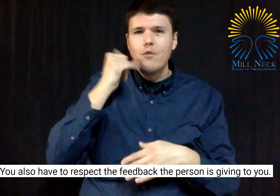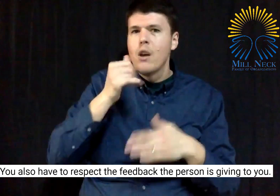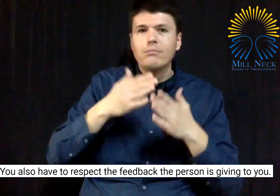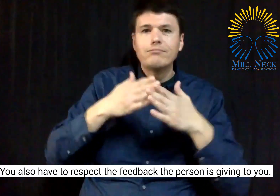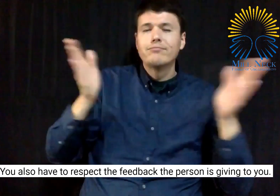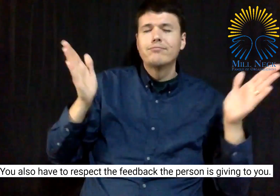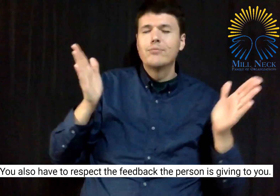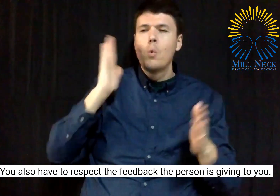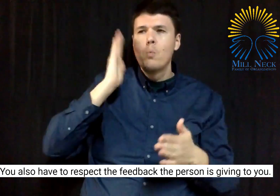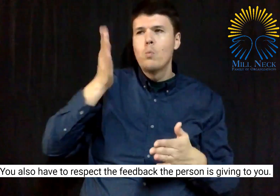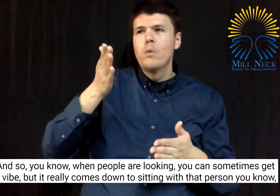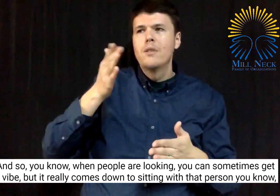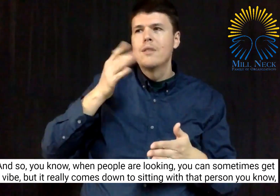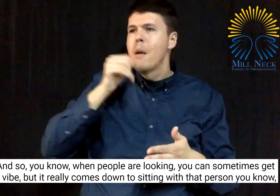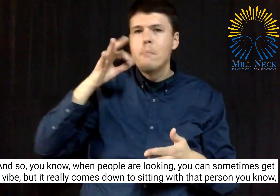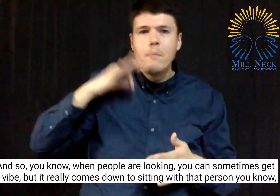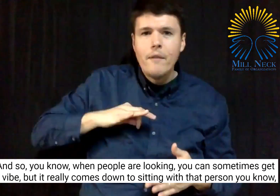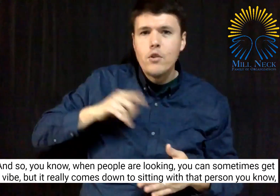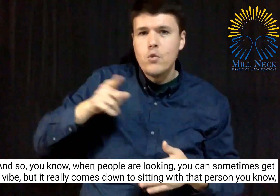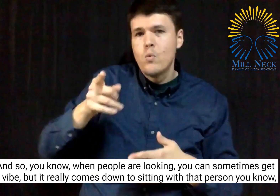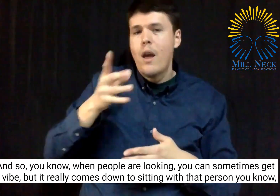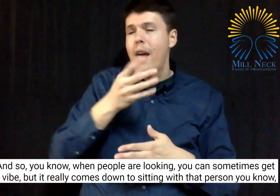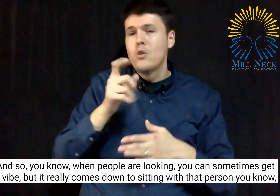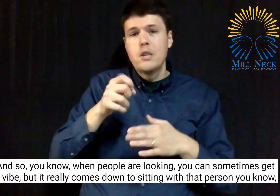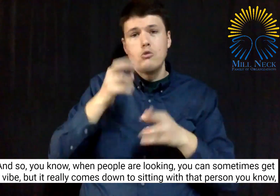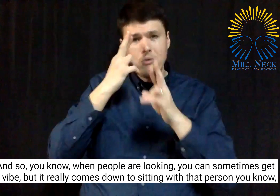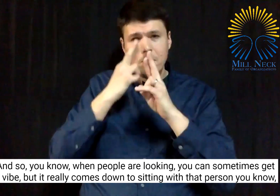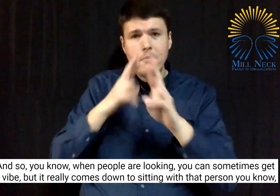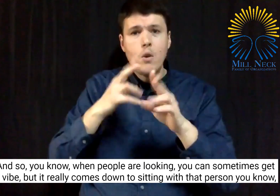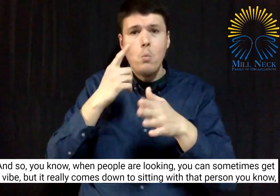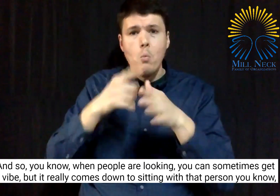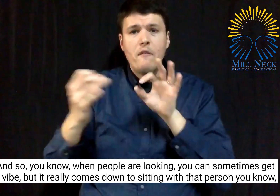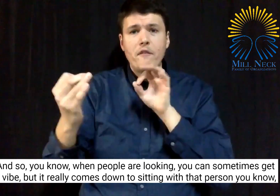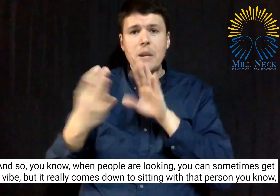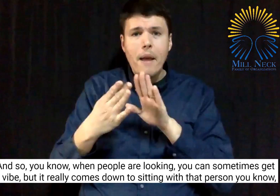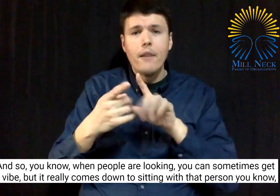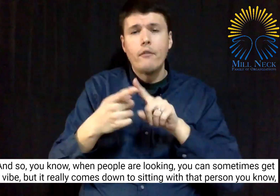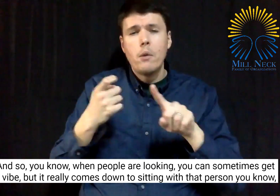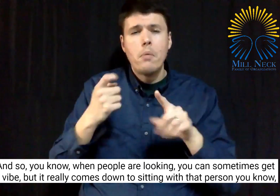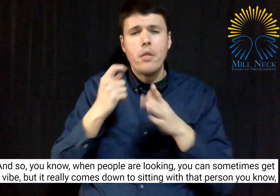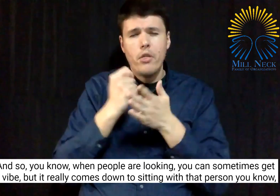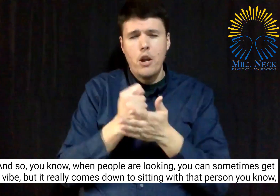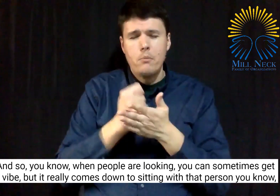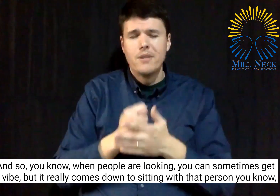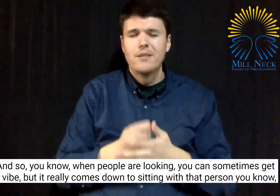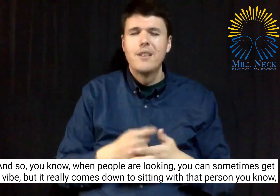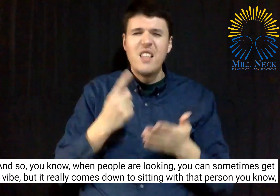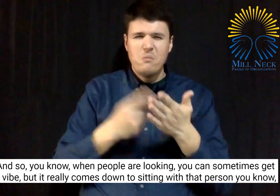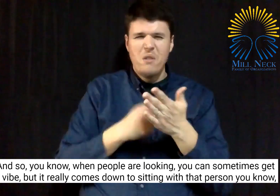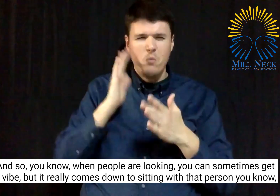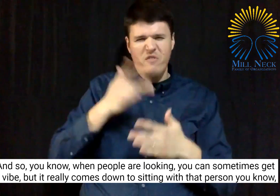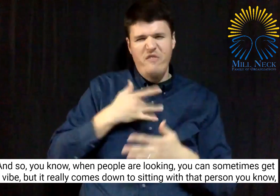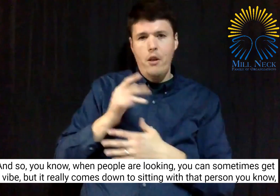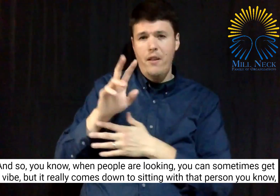person is giving to you. And so, when people are looking, you can sometimes get a vibe, but it really comes down to sitting with that person